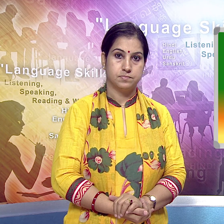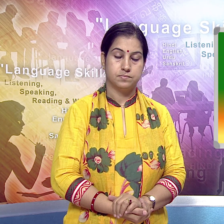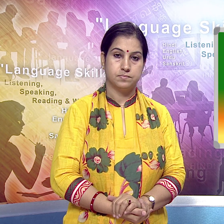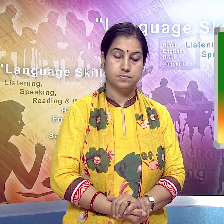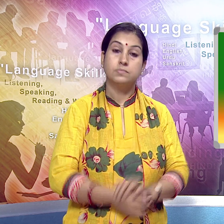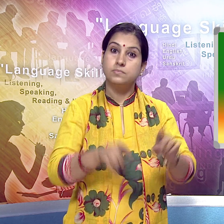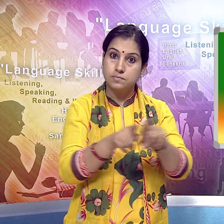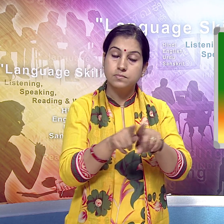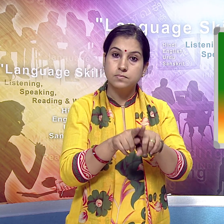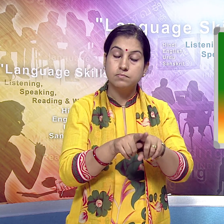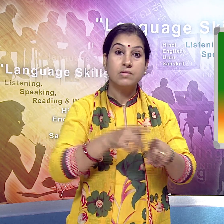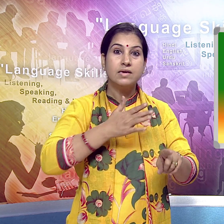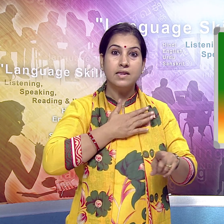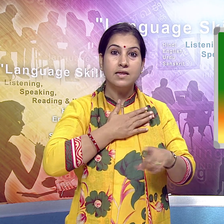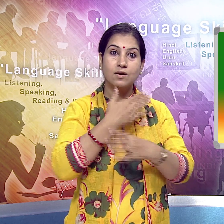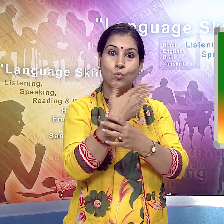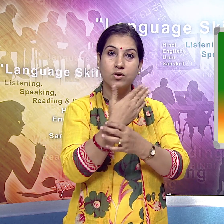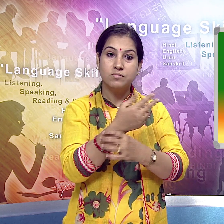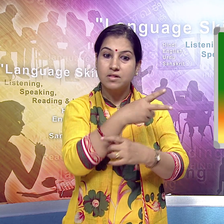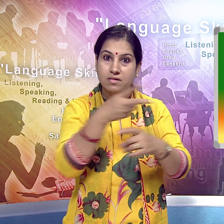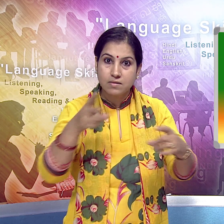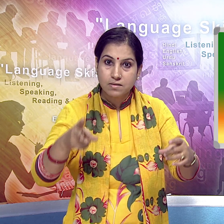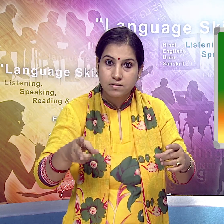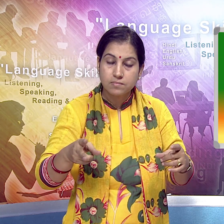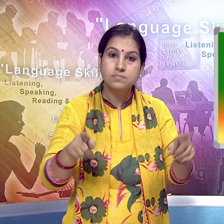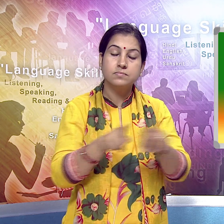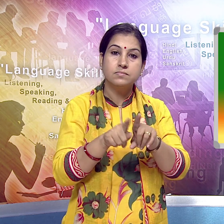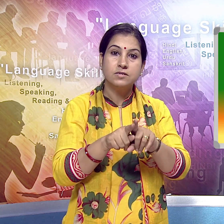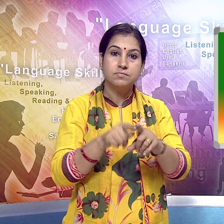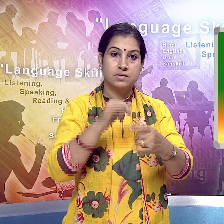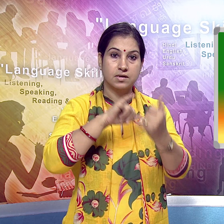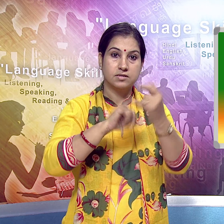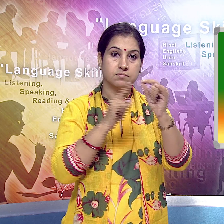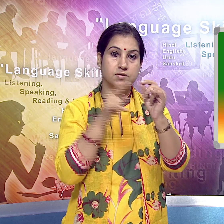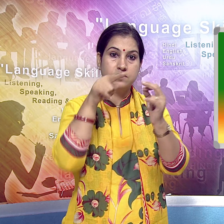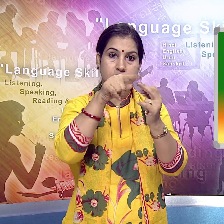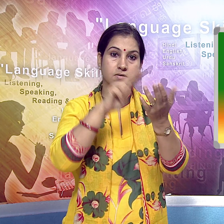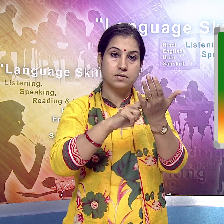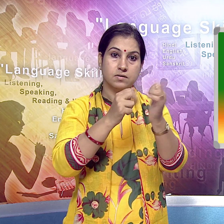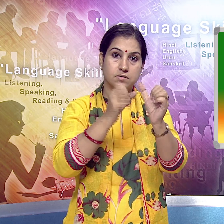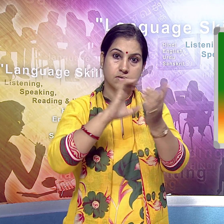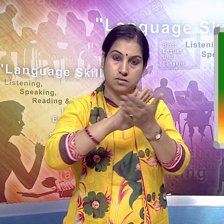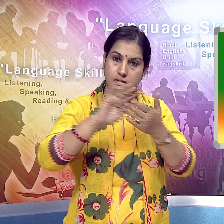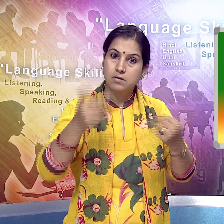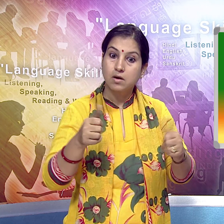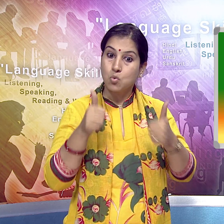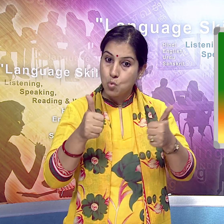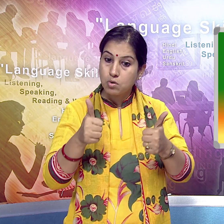Also, green leafy vegetables like spinach is a very good source of vitamin